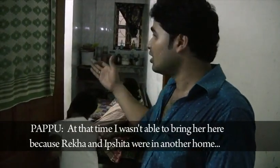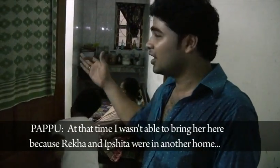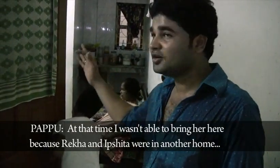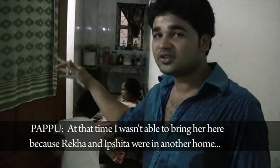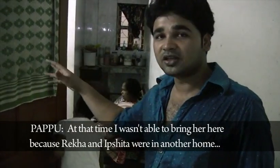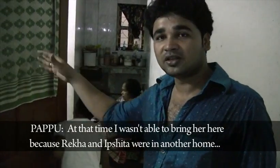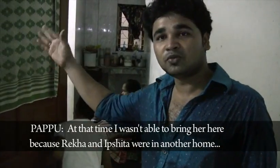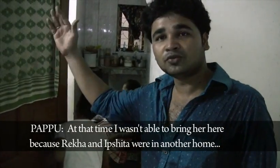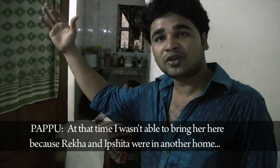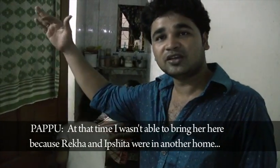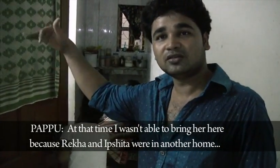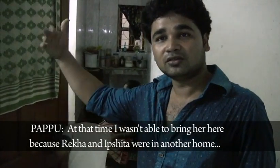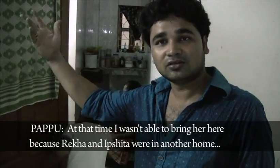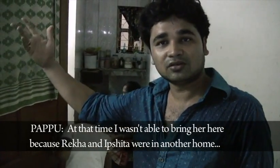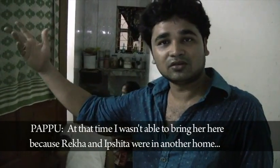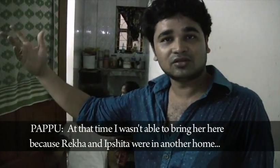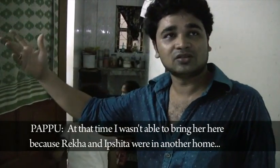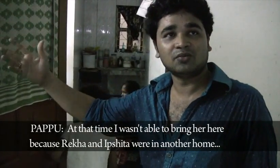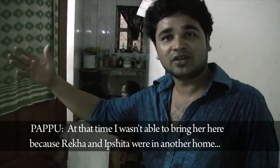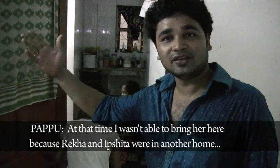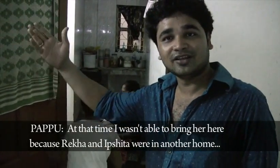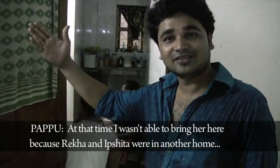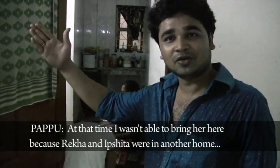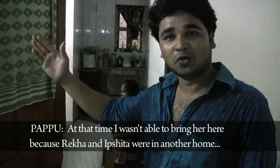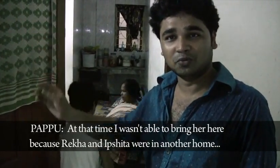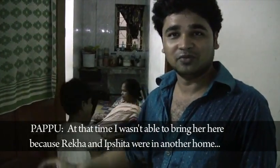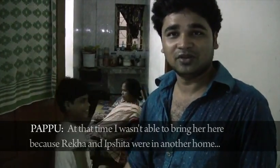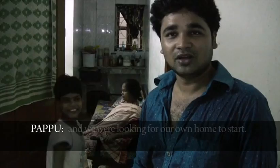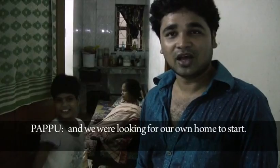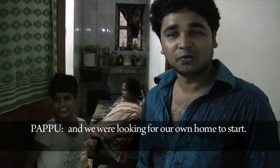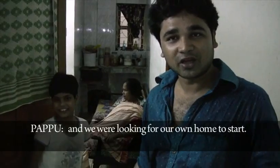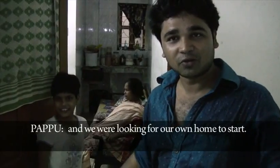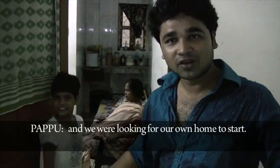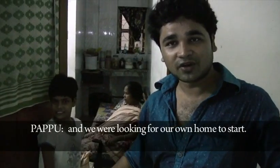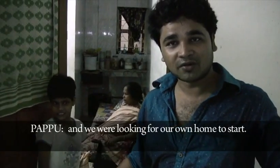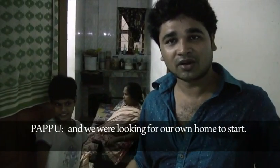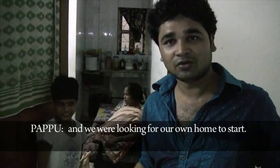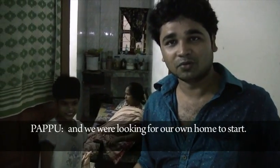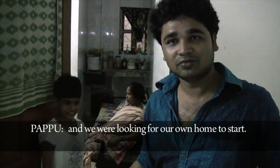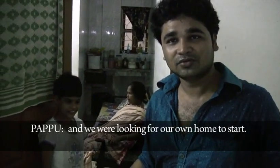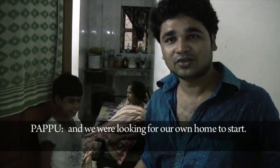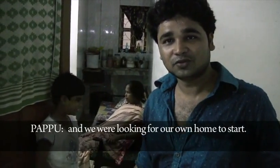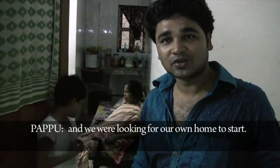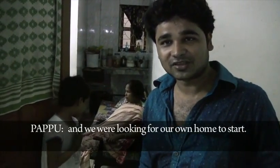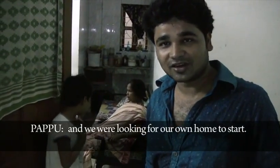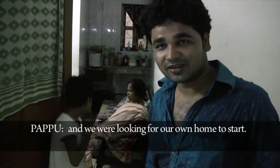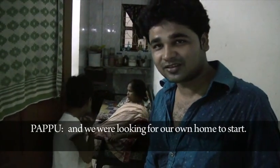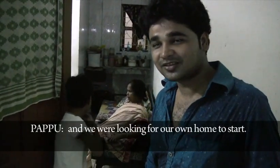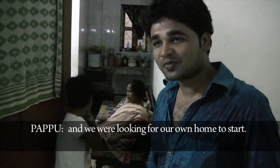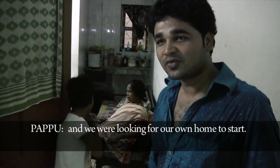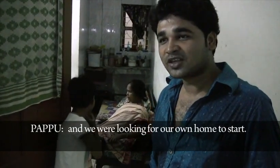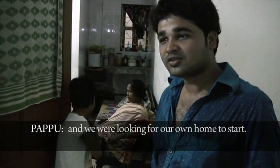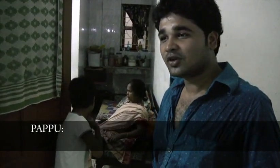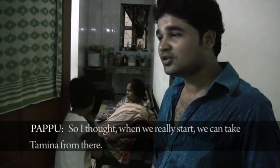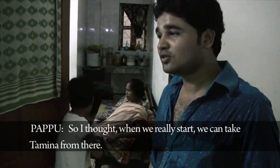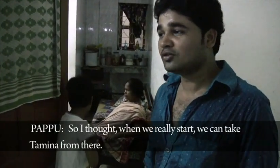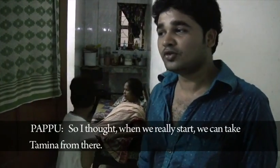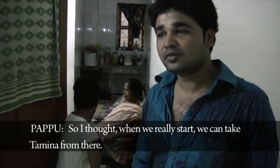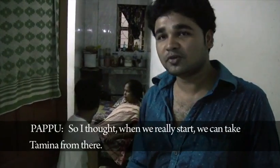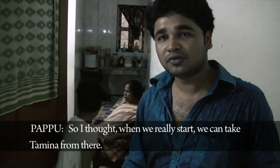Ipsila, they both were in somebody else's home, and we are looking for our home. to a start. So I thought whenever we will